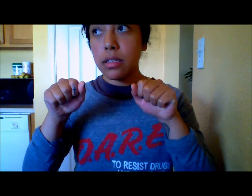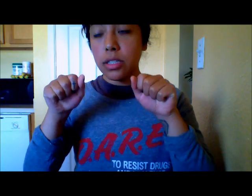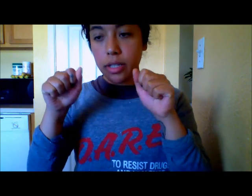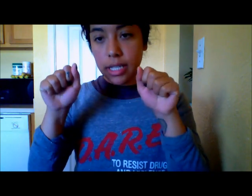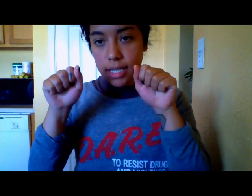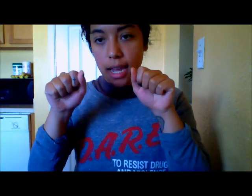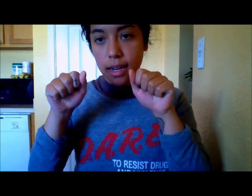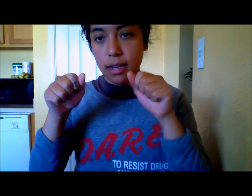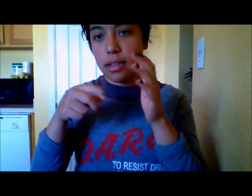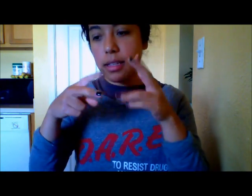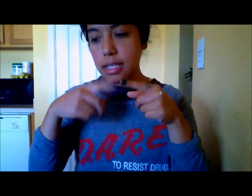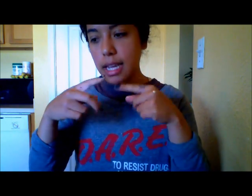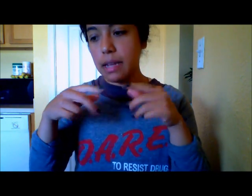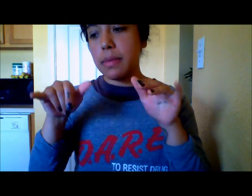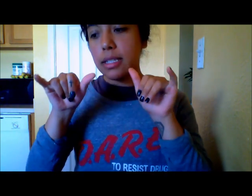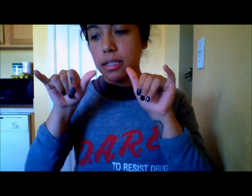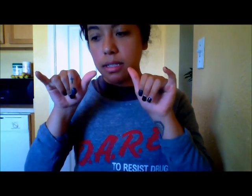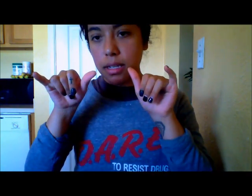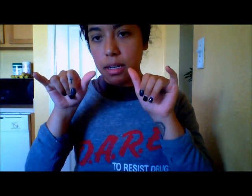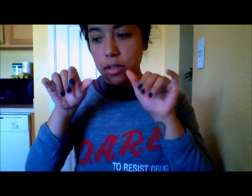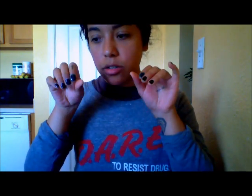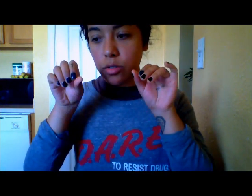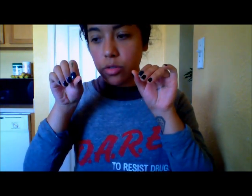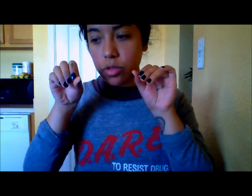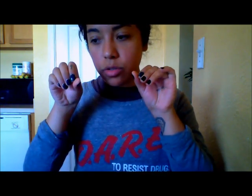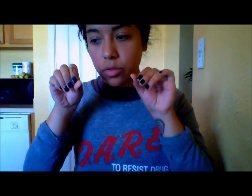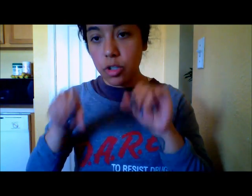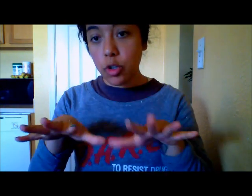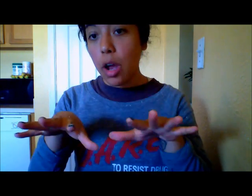So this sign means to drop,